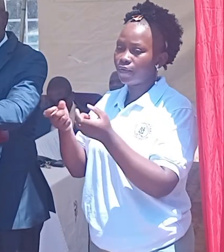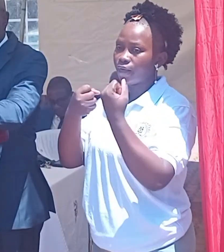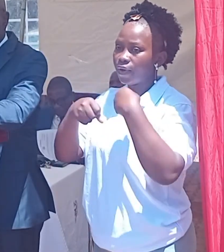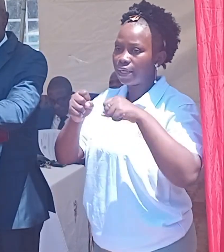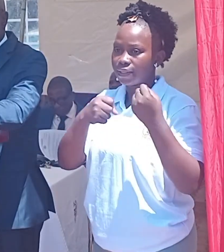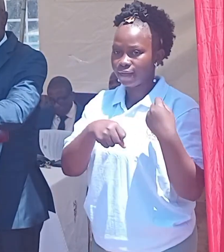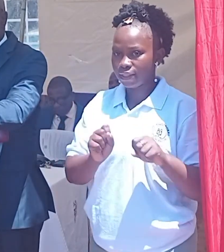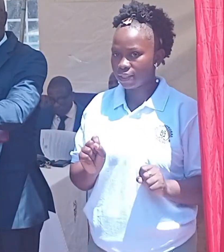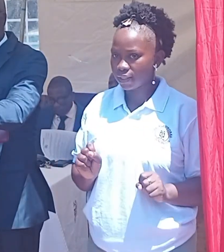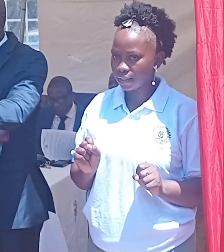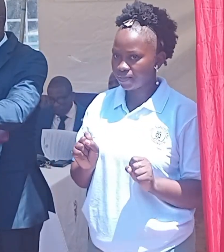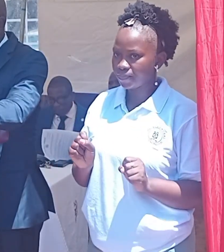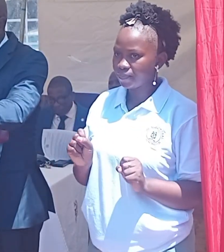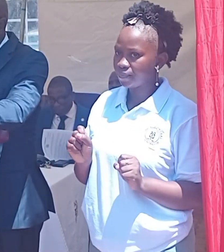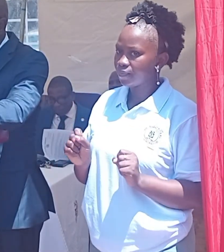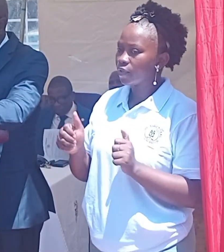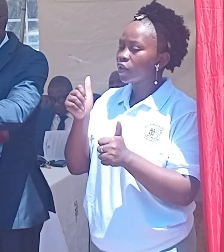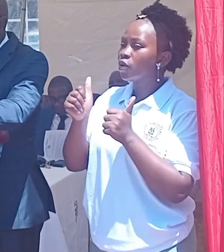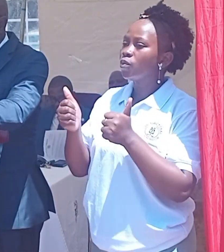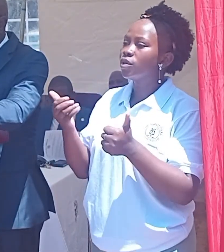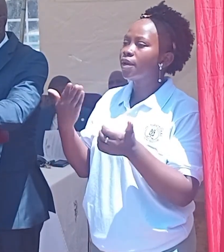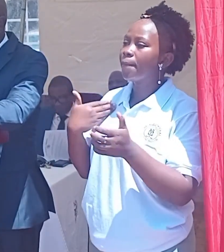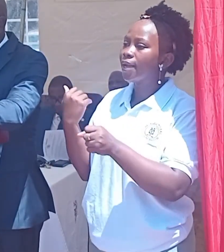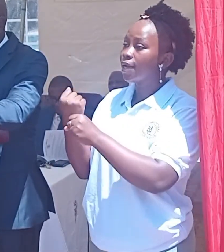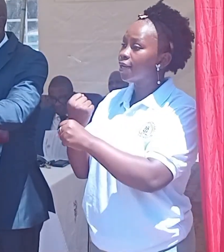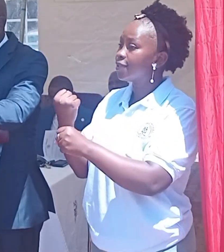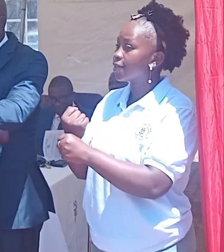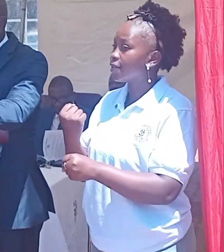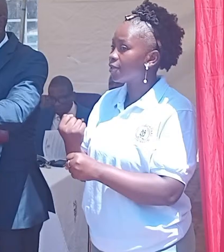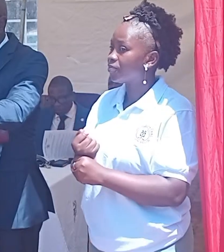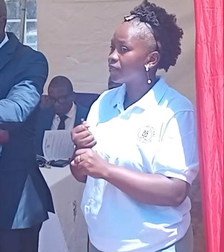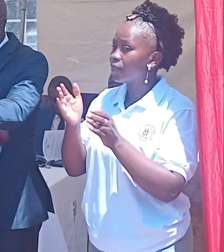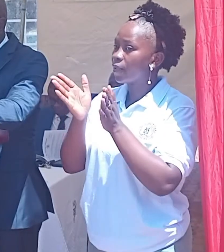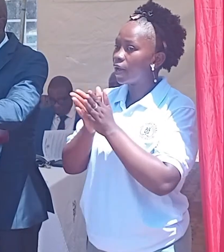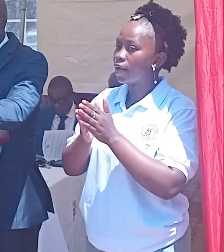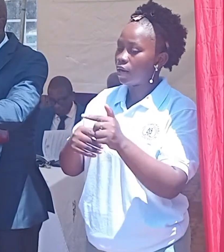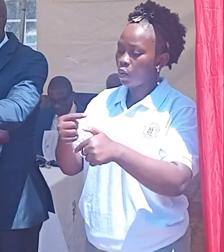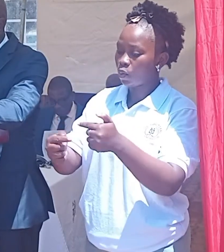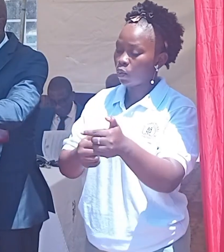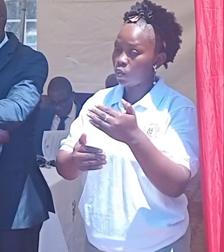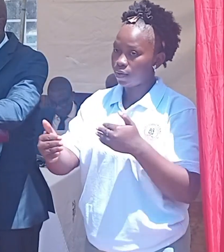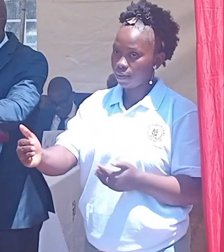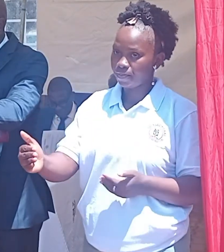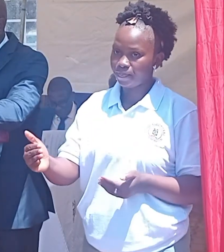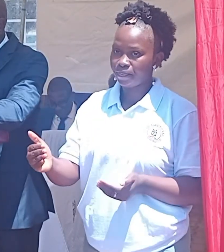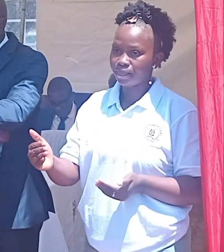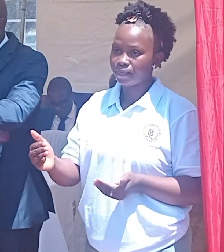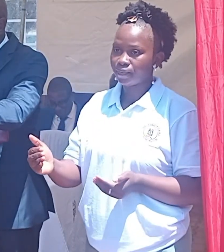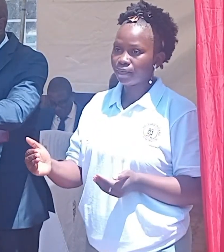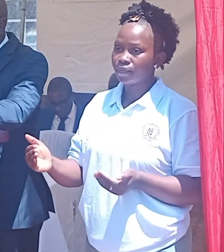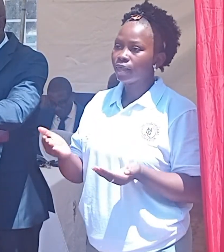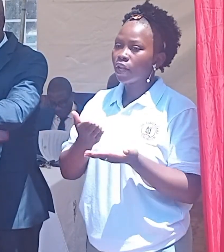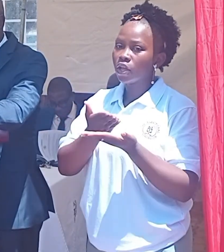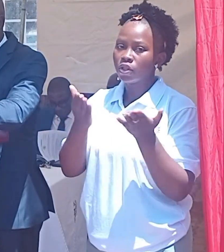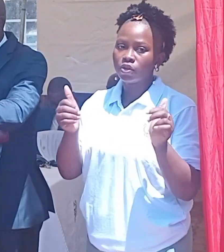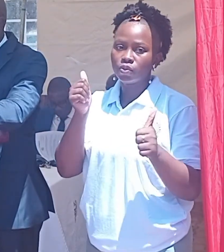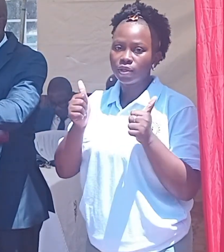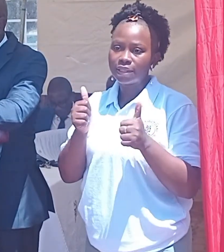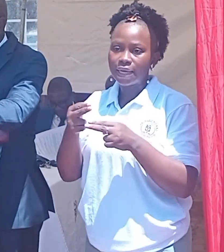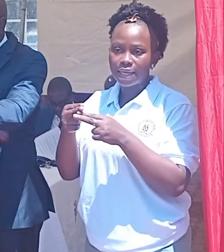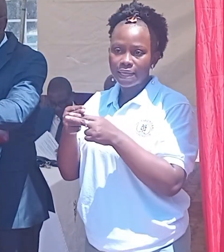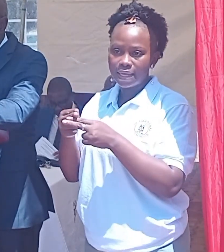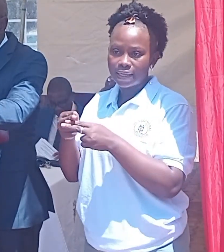activities that have been undertaken and ongoing, and those which are yet